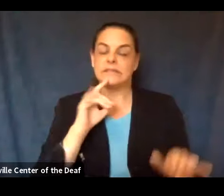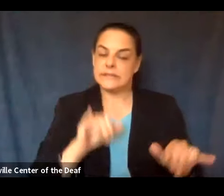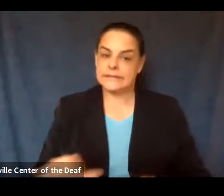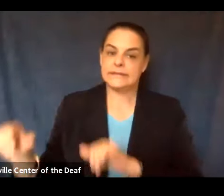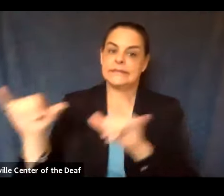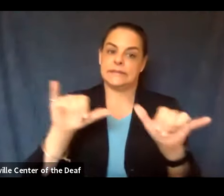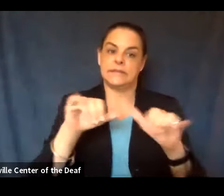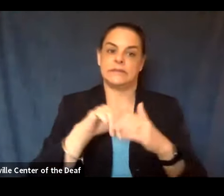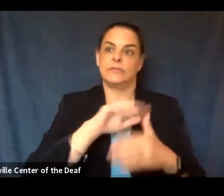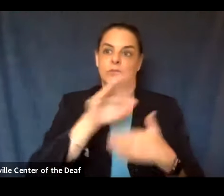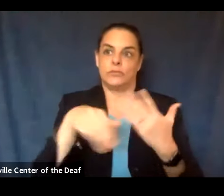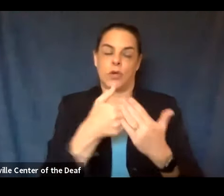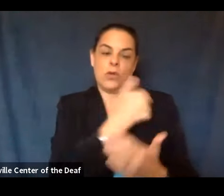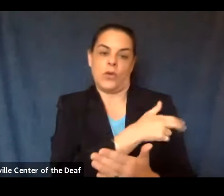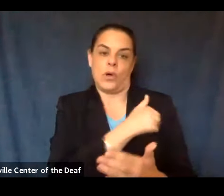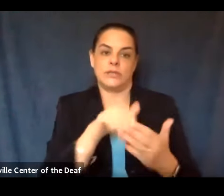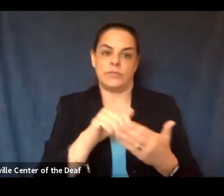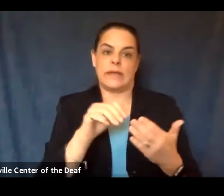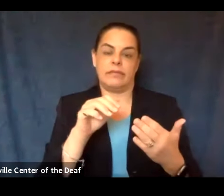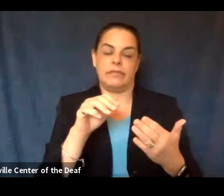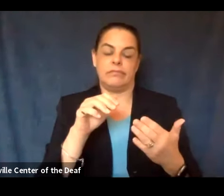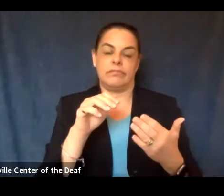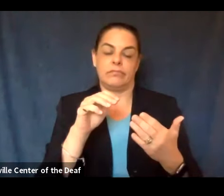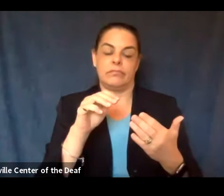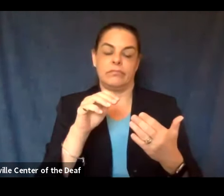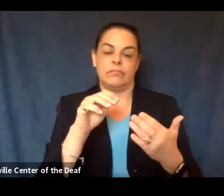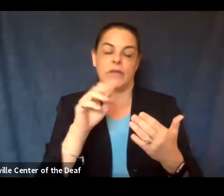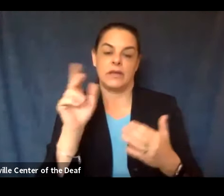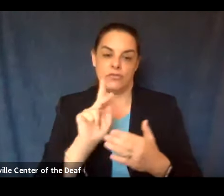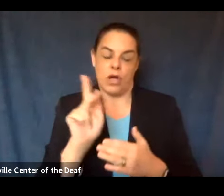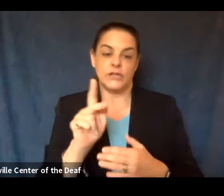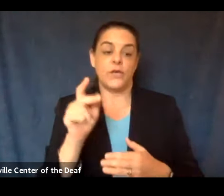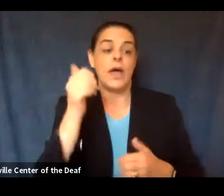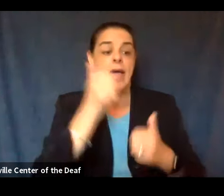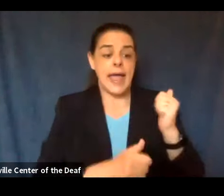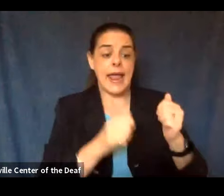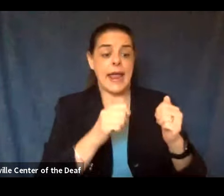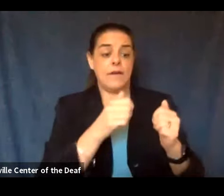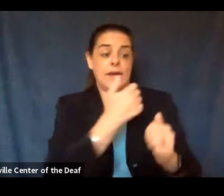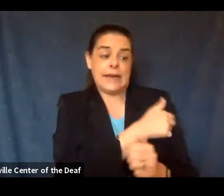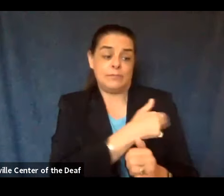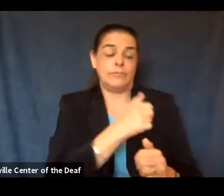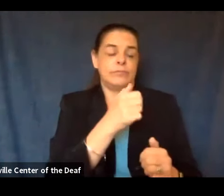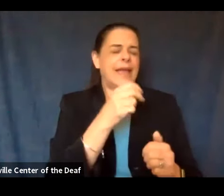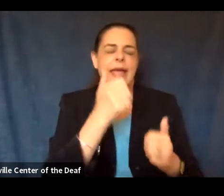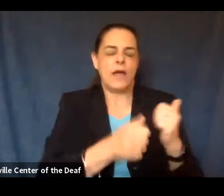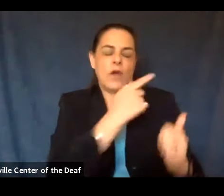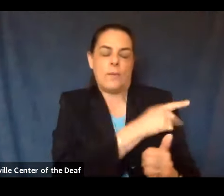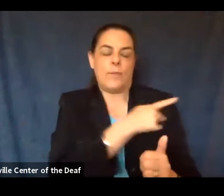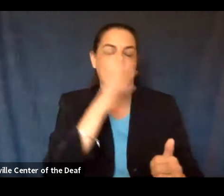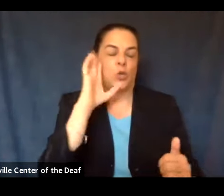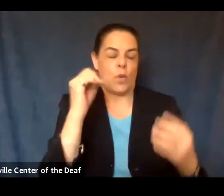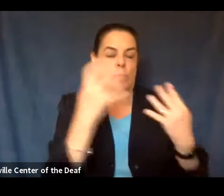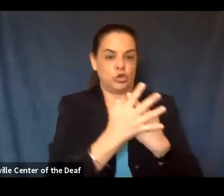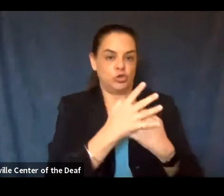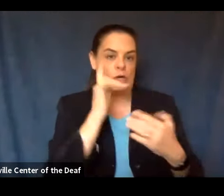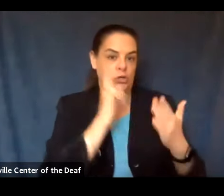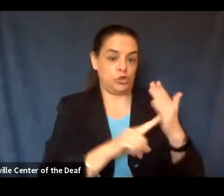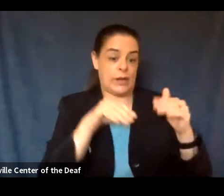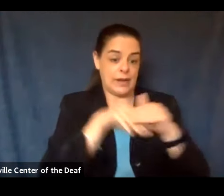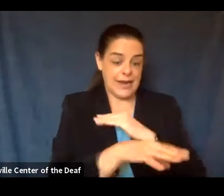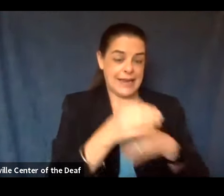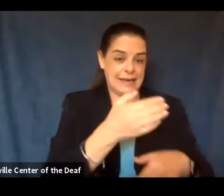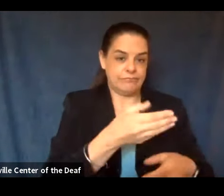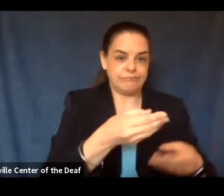city. Every patient will be screened at the entry points to our campus and all other campuses. That will include question